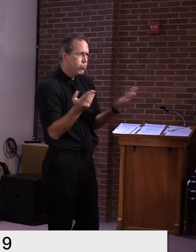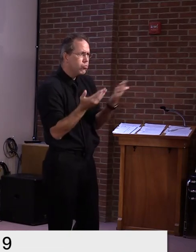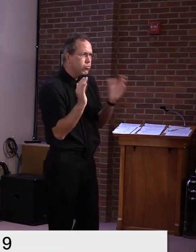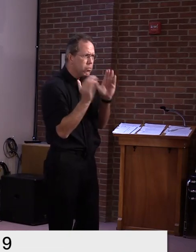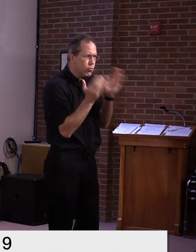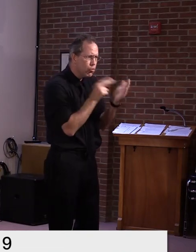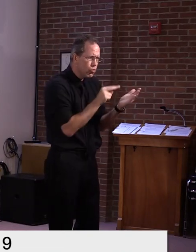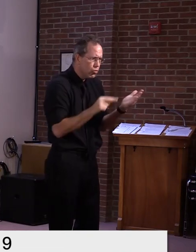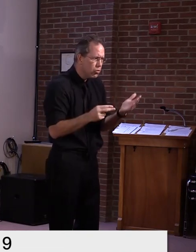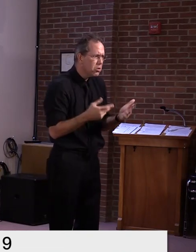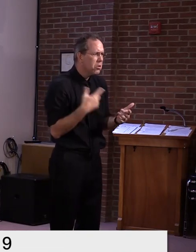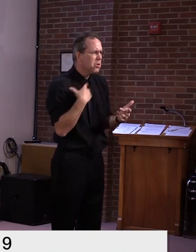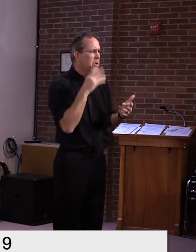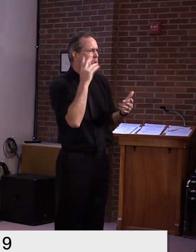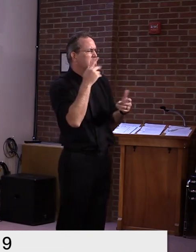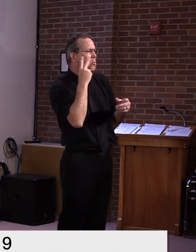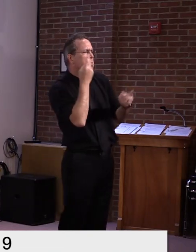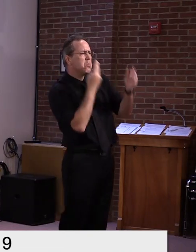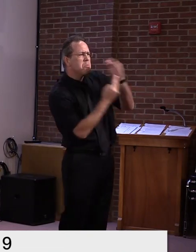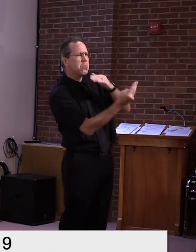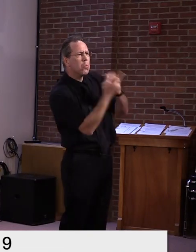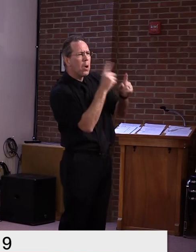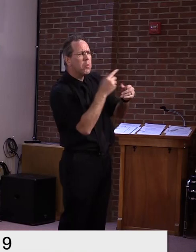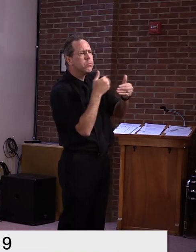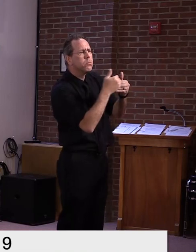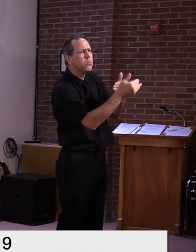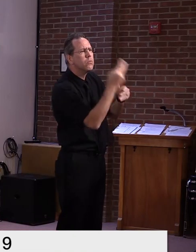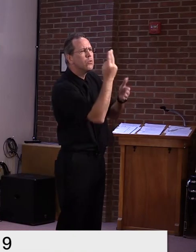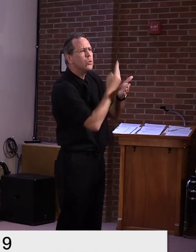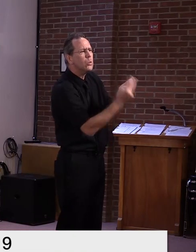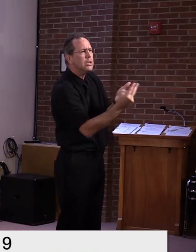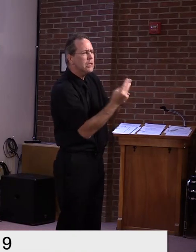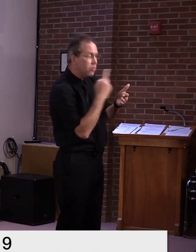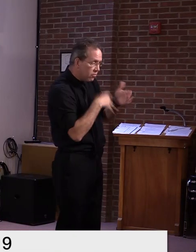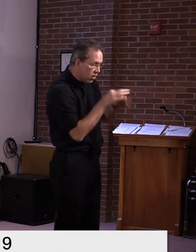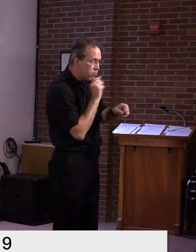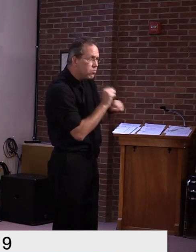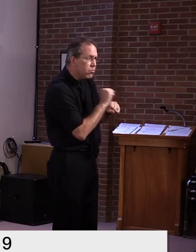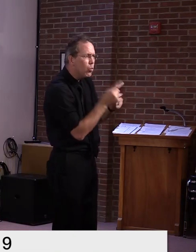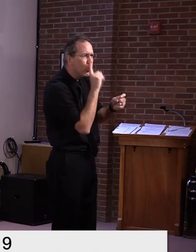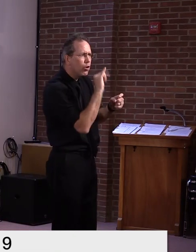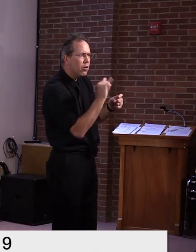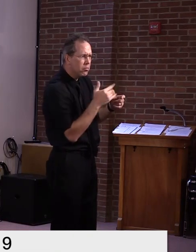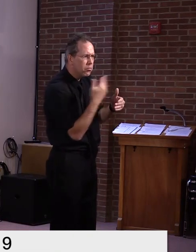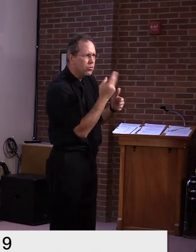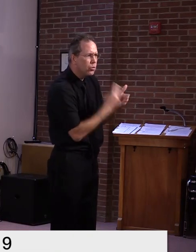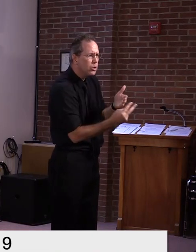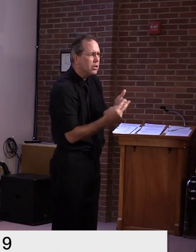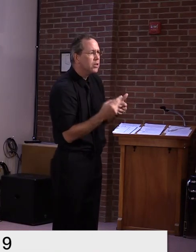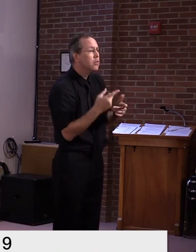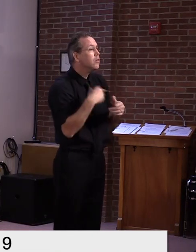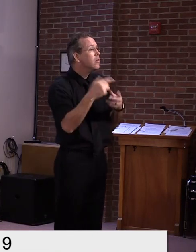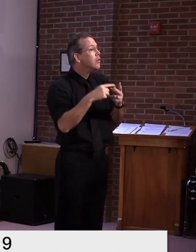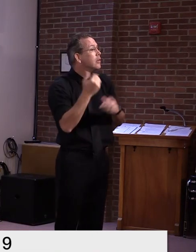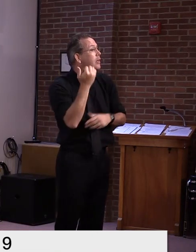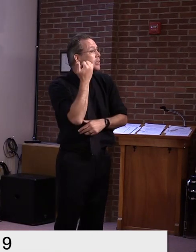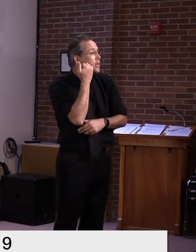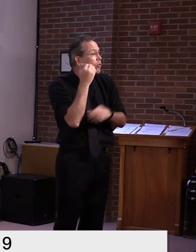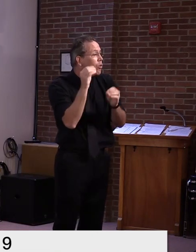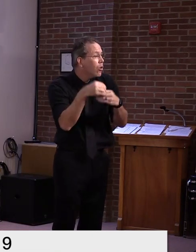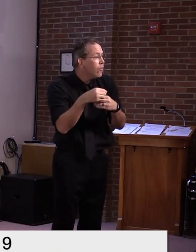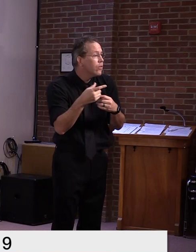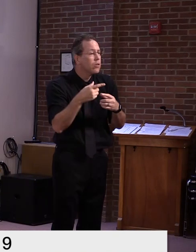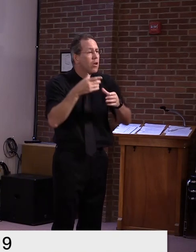The applications covered a broad array of provider types, including dental practices, chiropractors, nursing